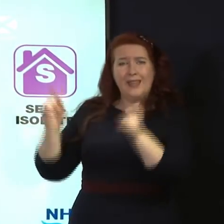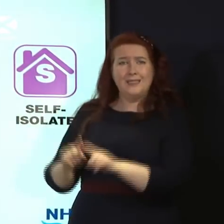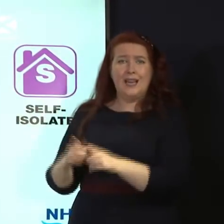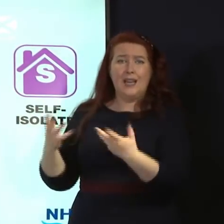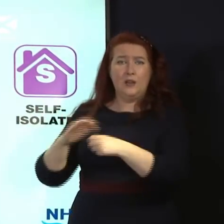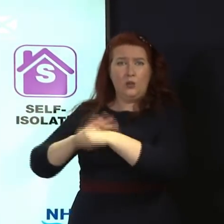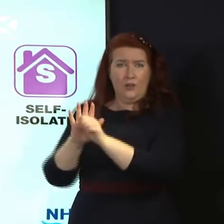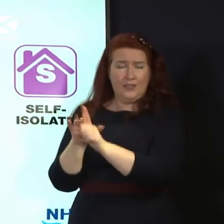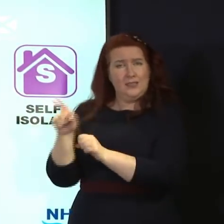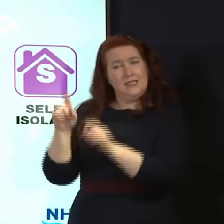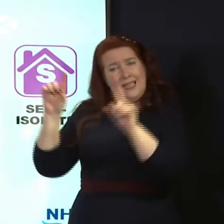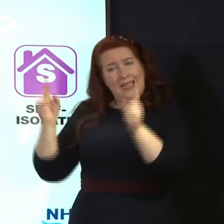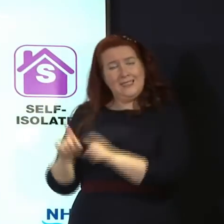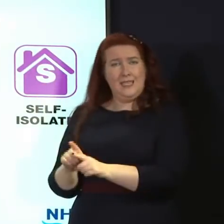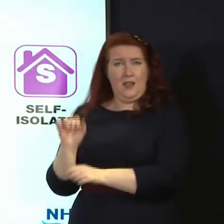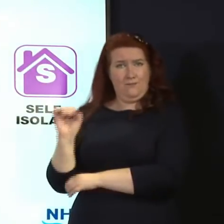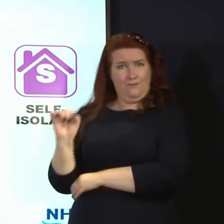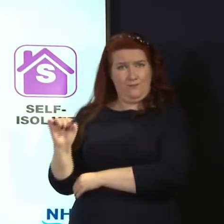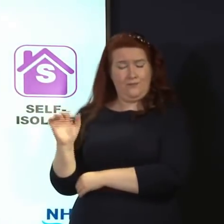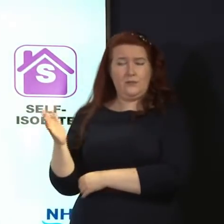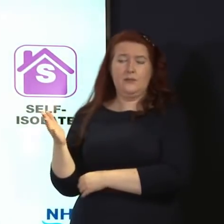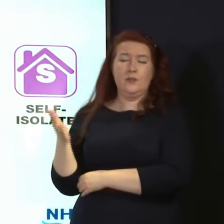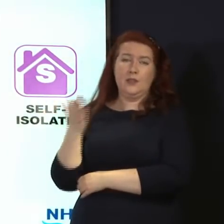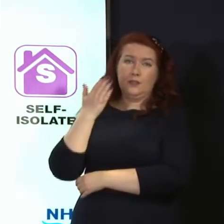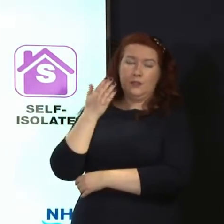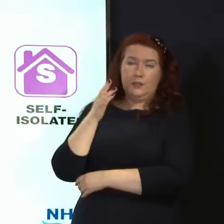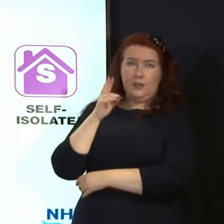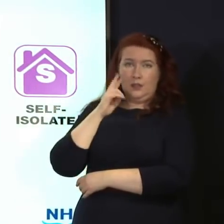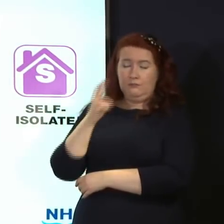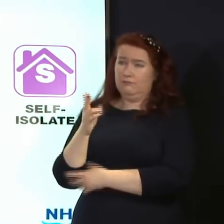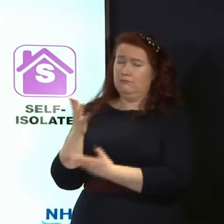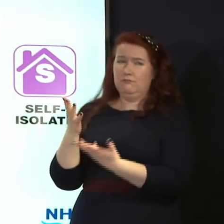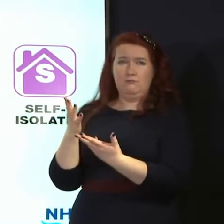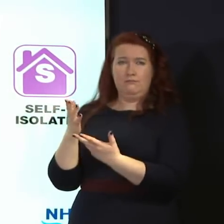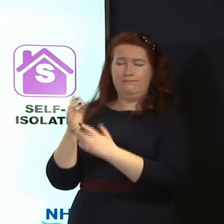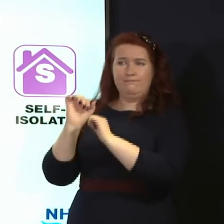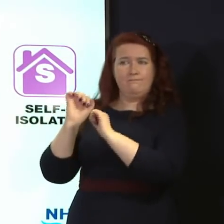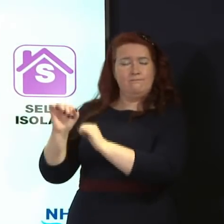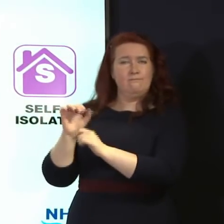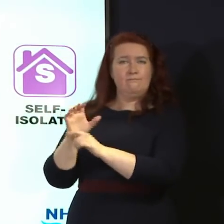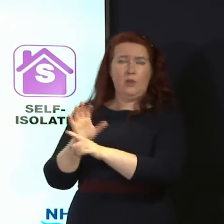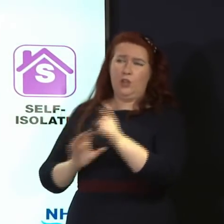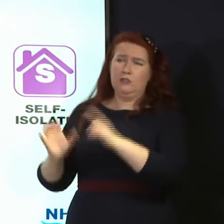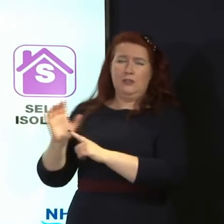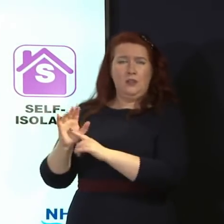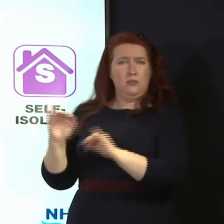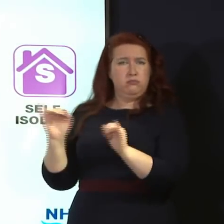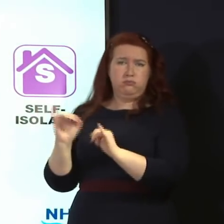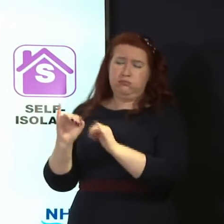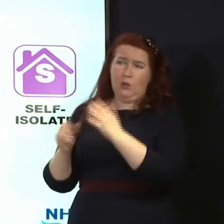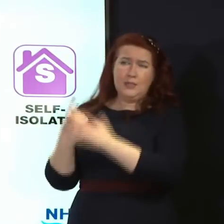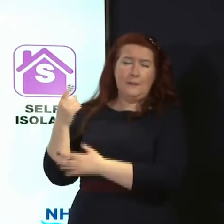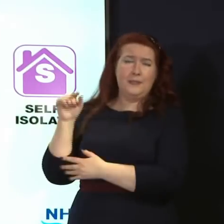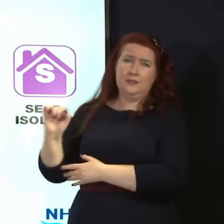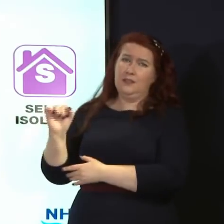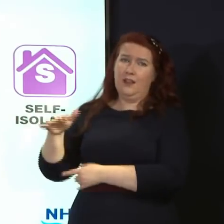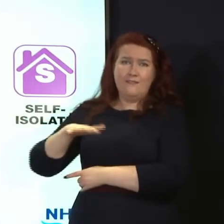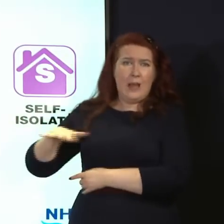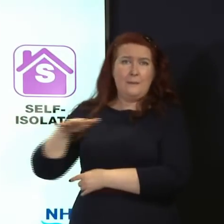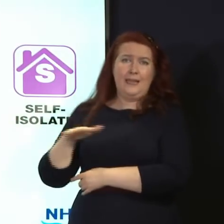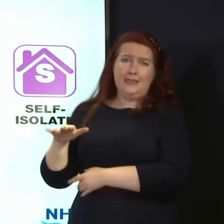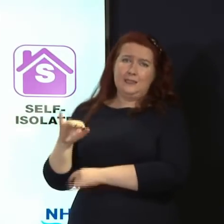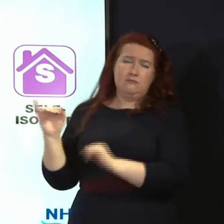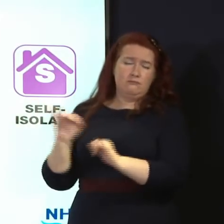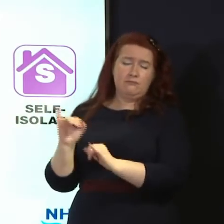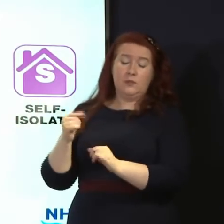is India. And the response and the destruction you can see playing out in families in that country.